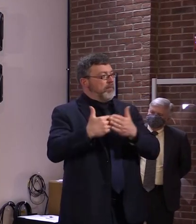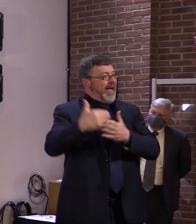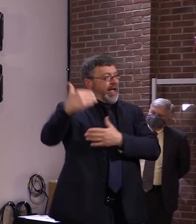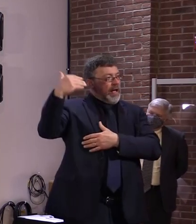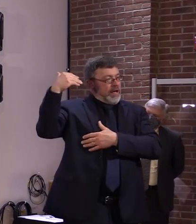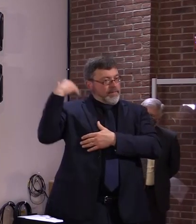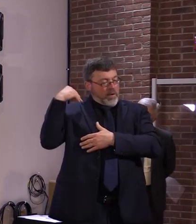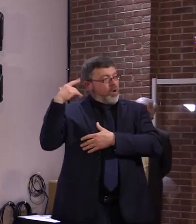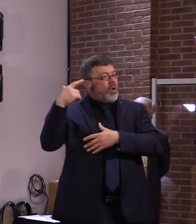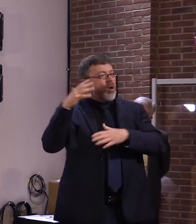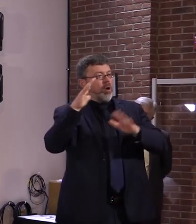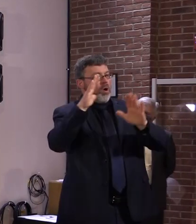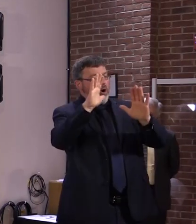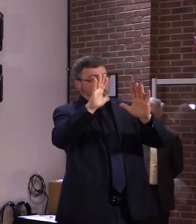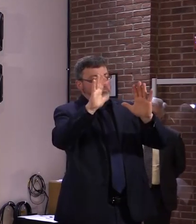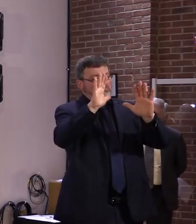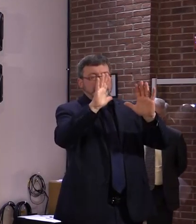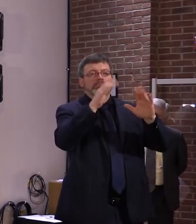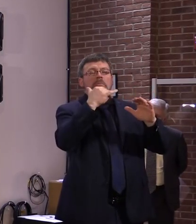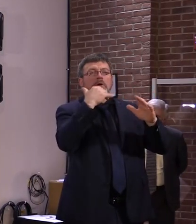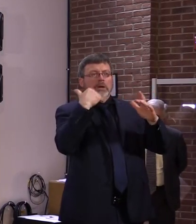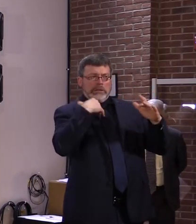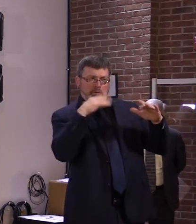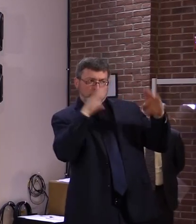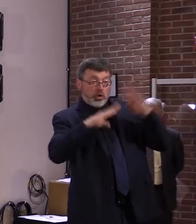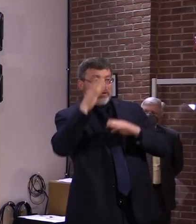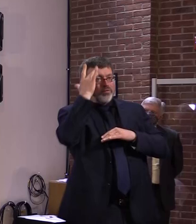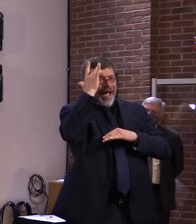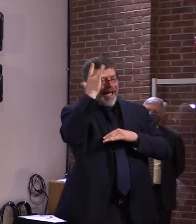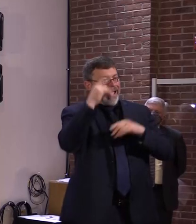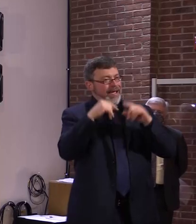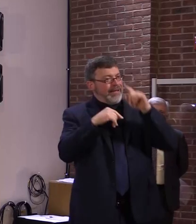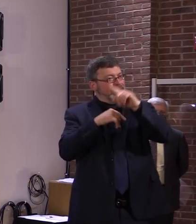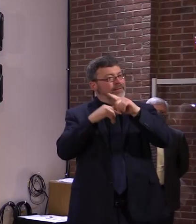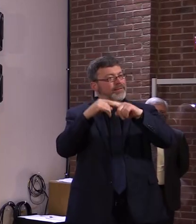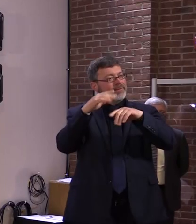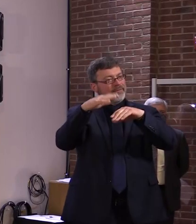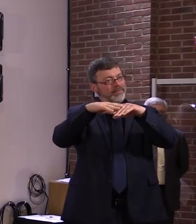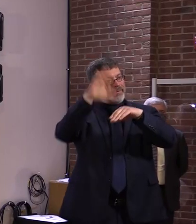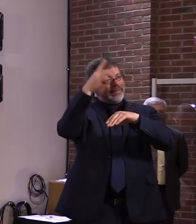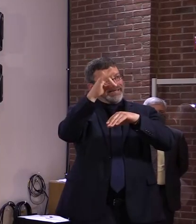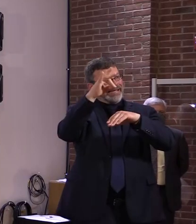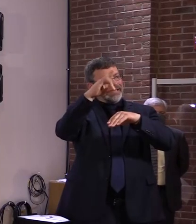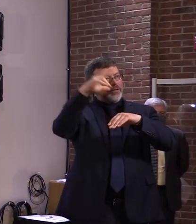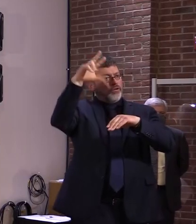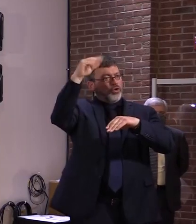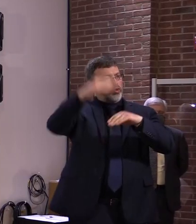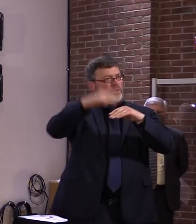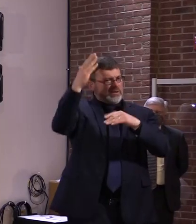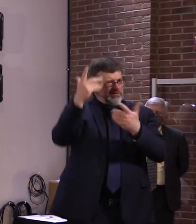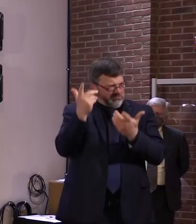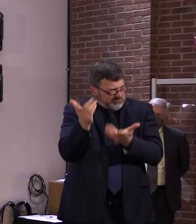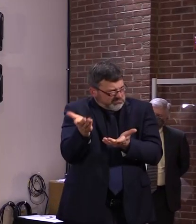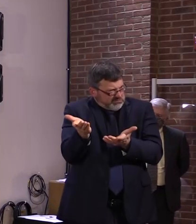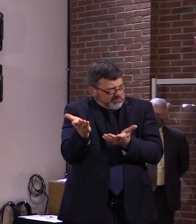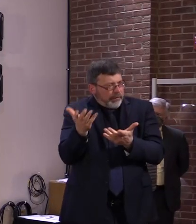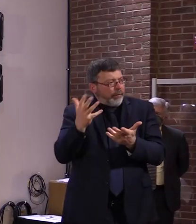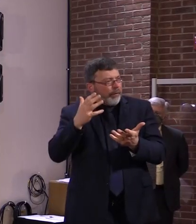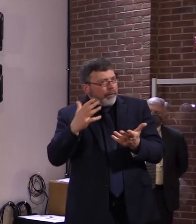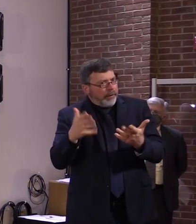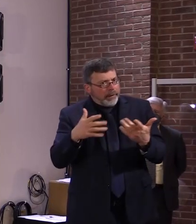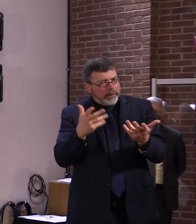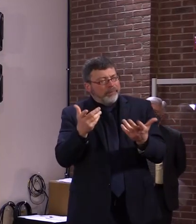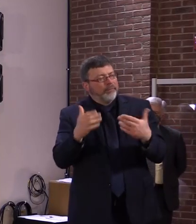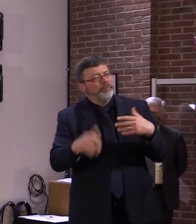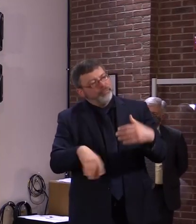the grouping that we see have not performed as well as they should, I believe. So we're still watching that.